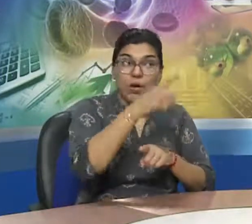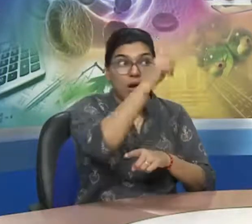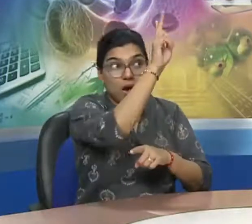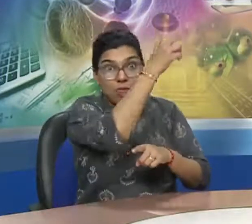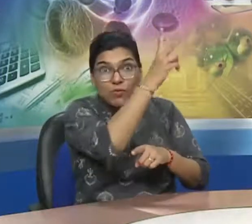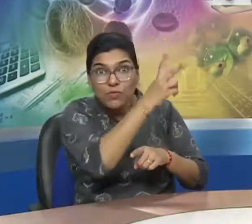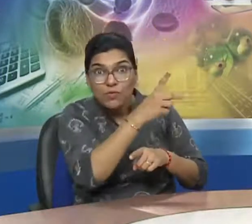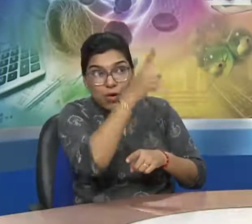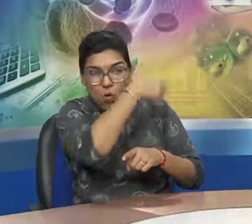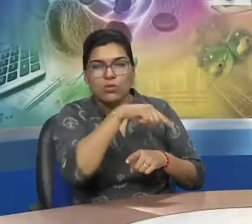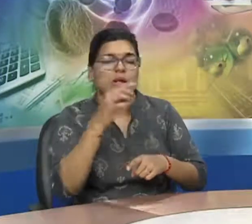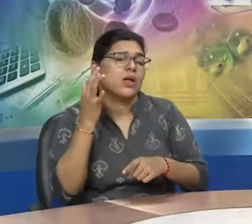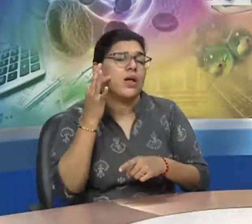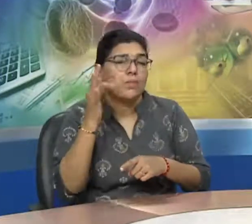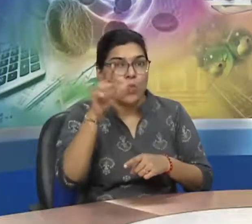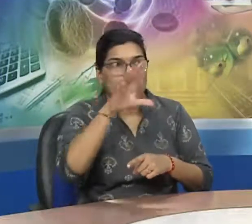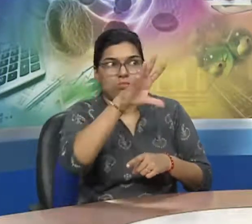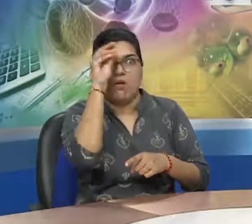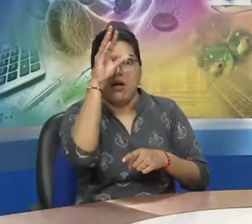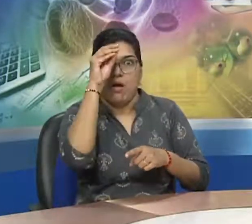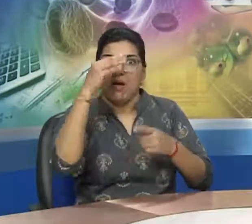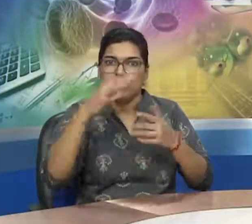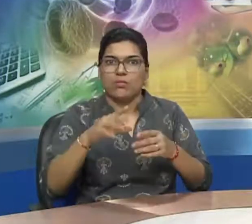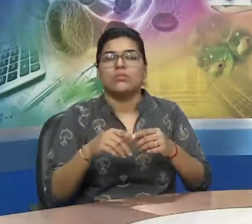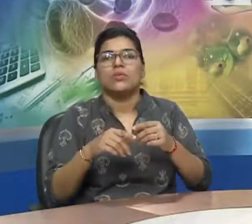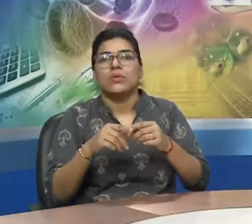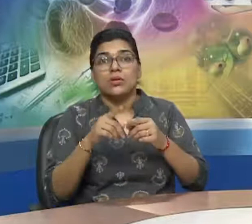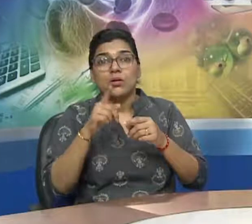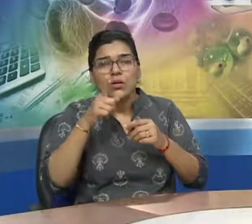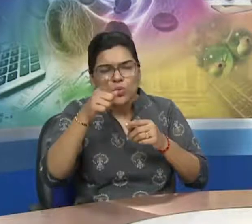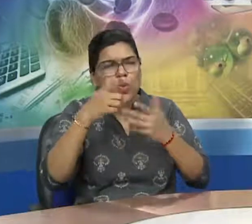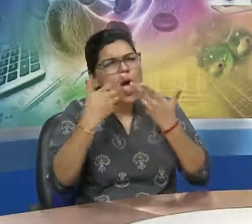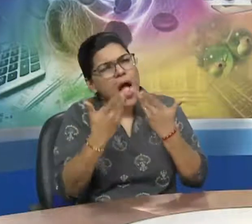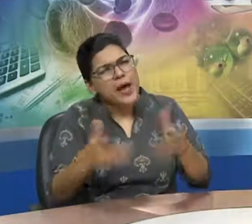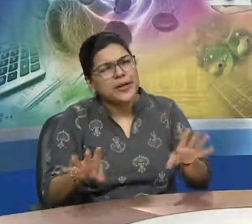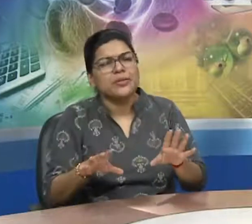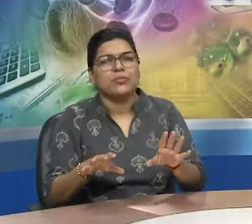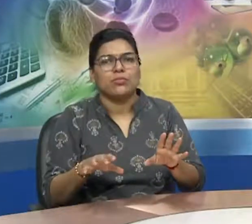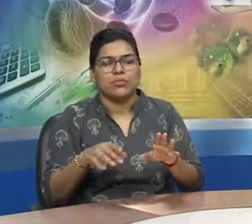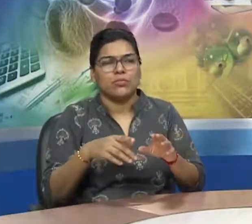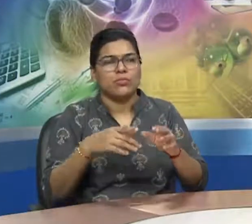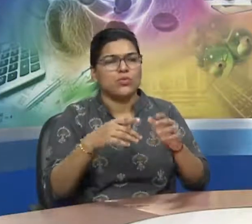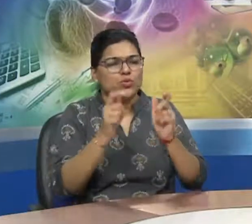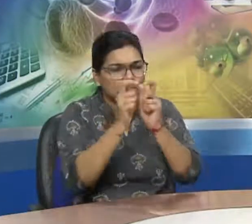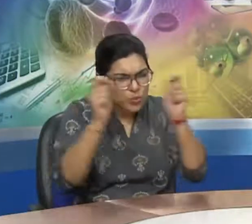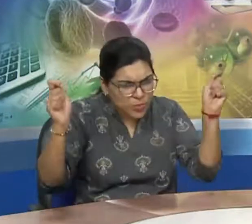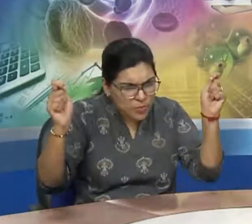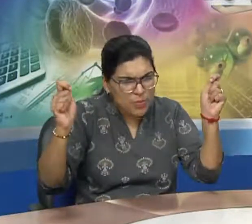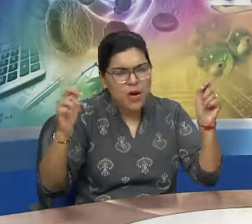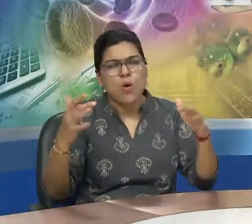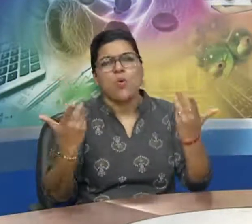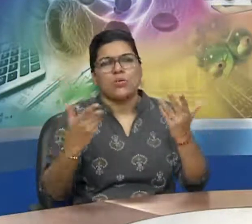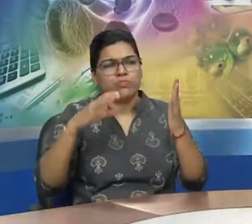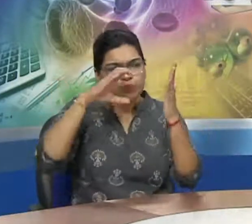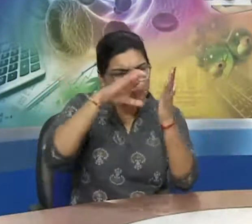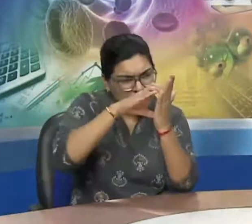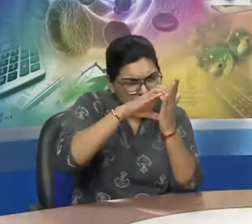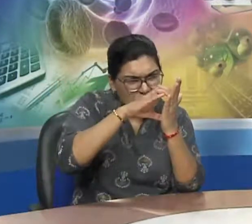So similarly, all these prefix words are very important. You can put these prefix words anywhere.